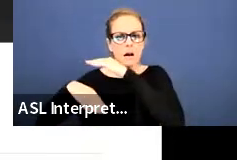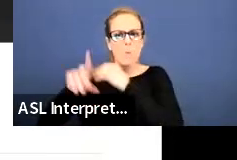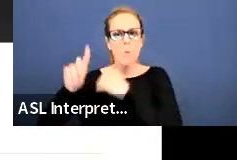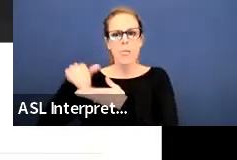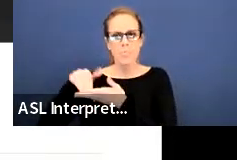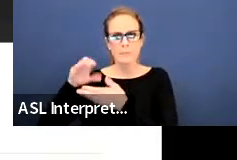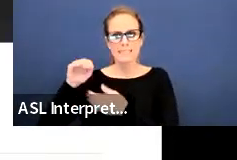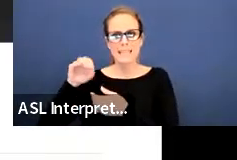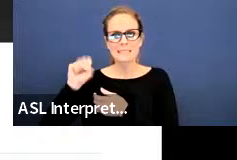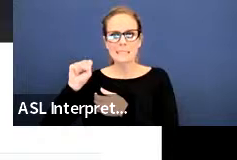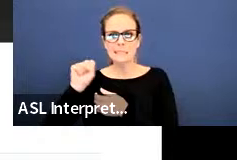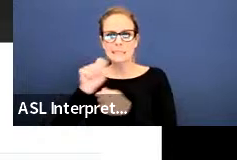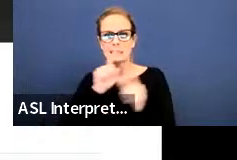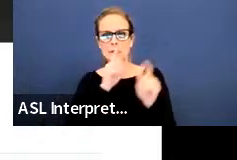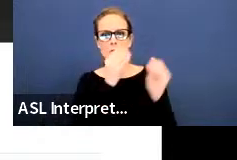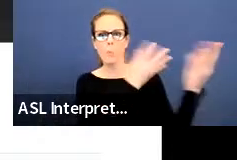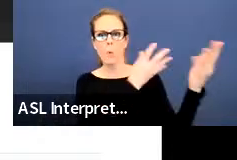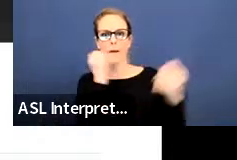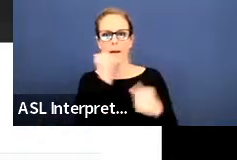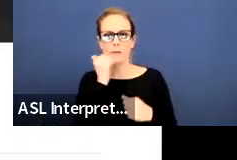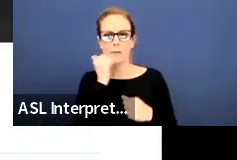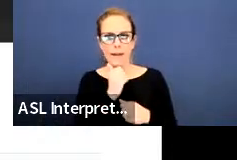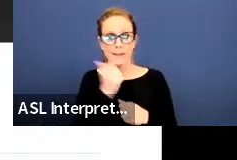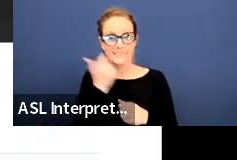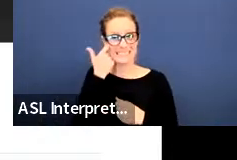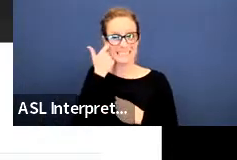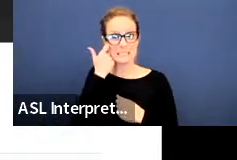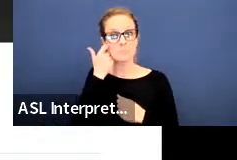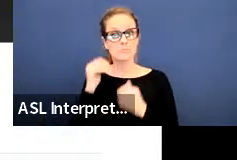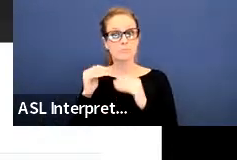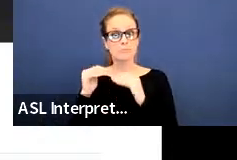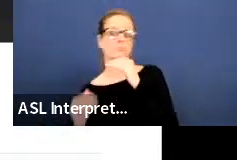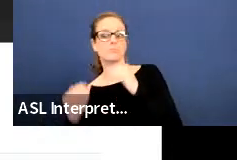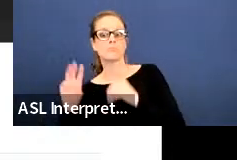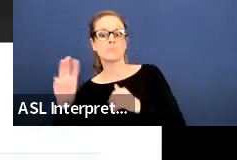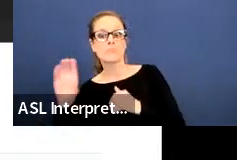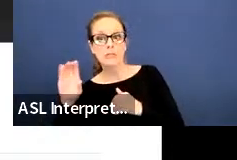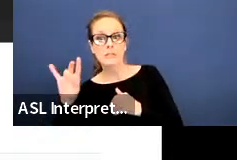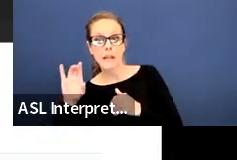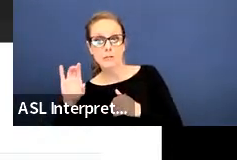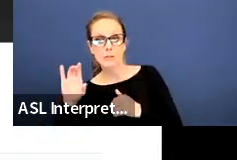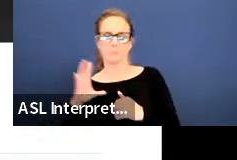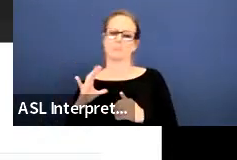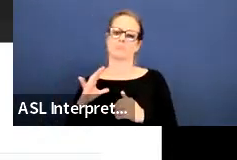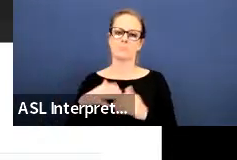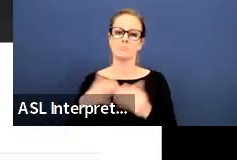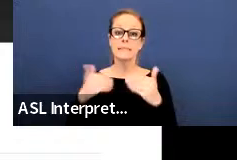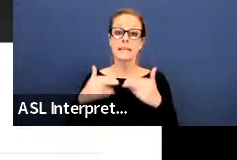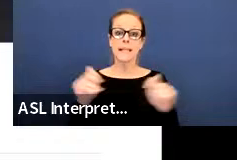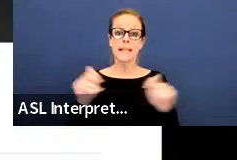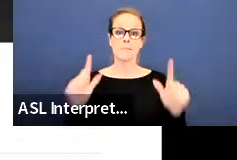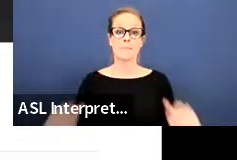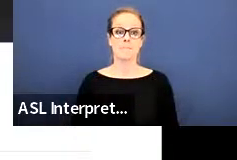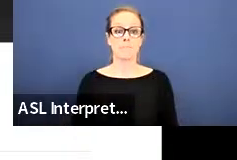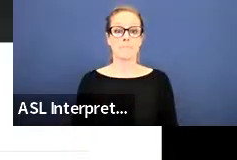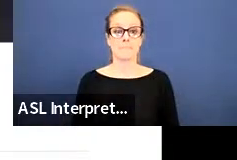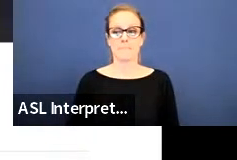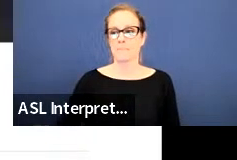1,000 cases reported every day in recent days, more maybe around 600-700. Next slide, please.